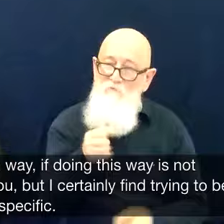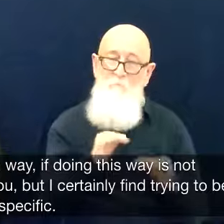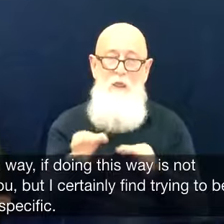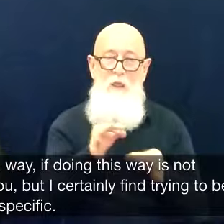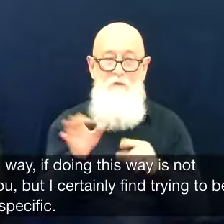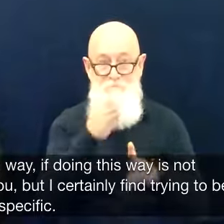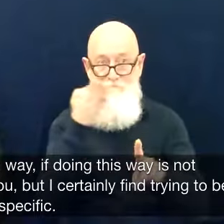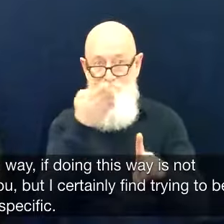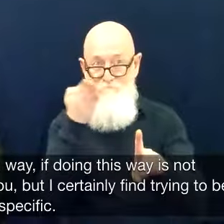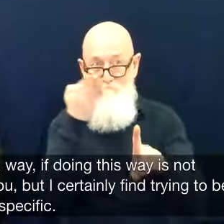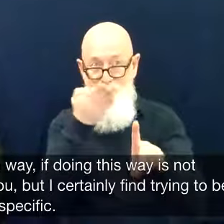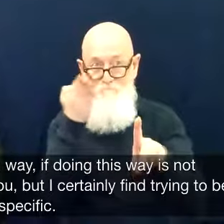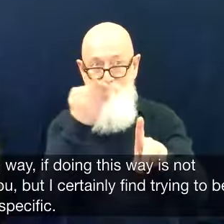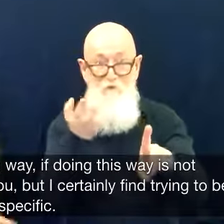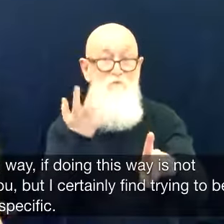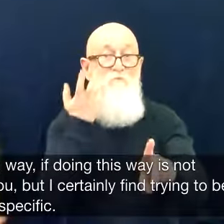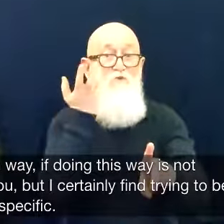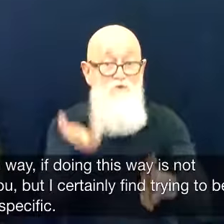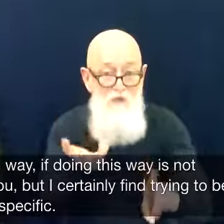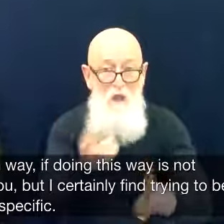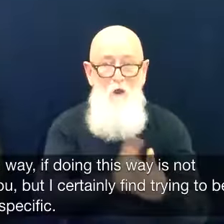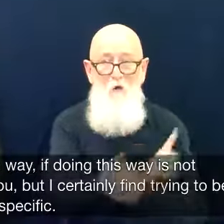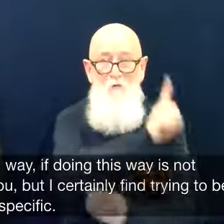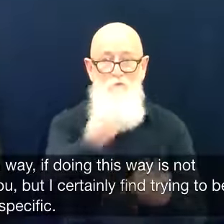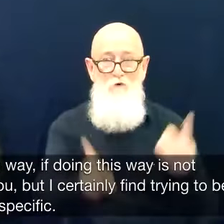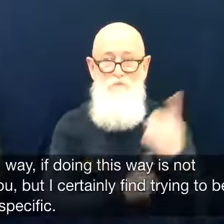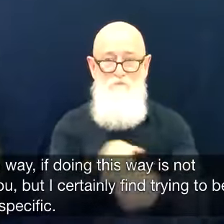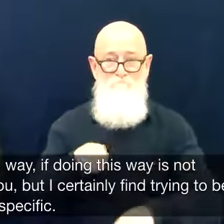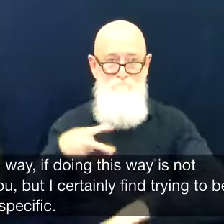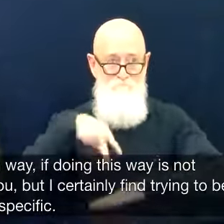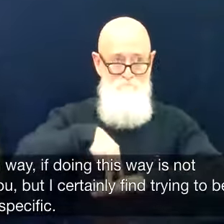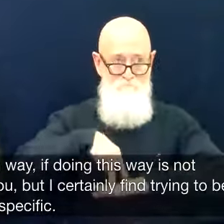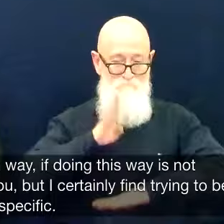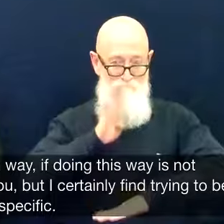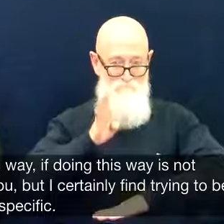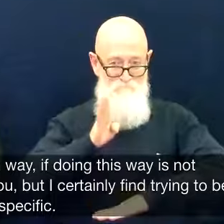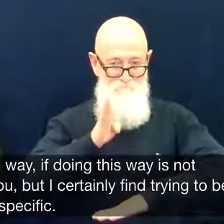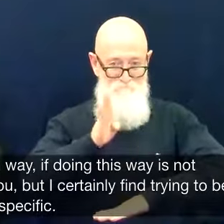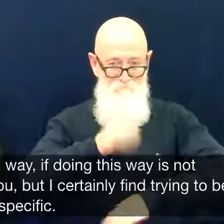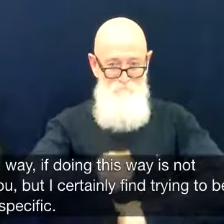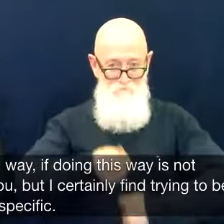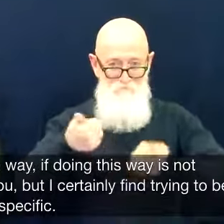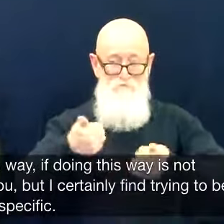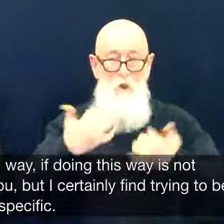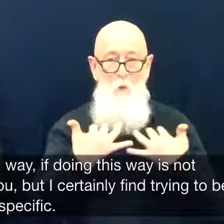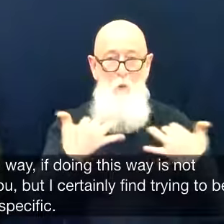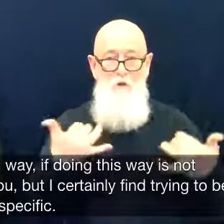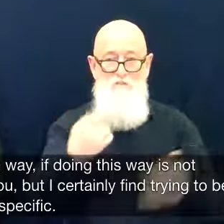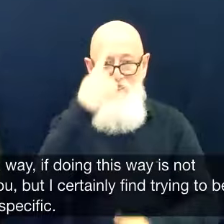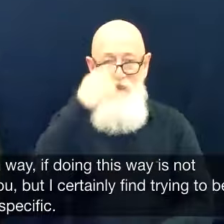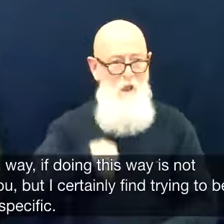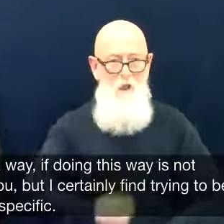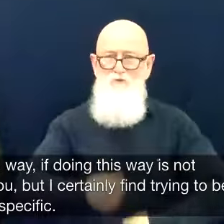goal of perhaps a conference presentation where you get a good rating, or feel like, yeah,